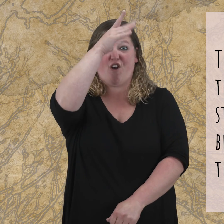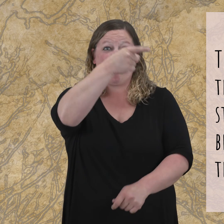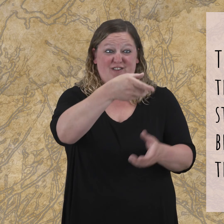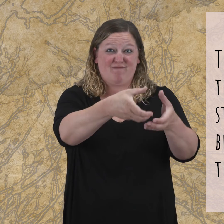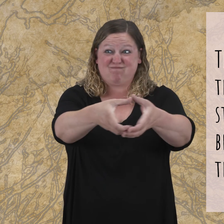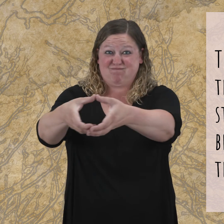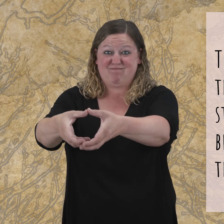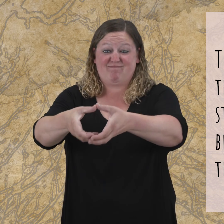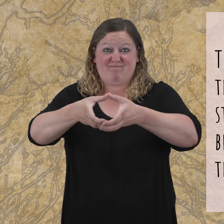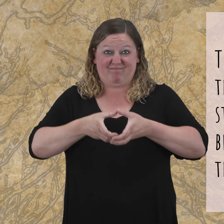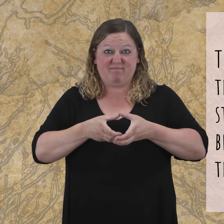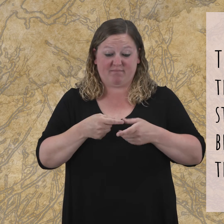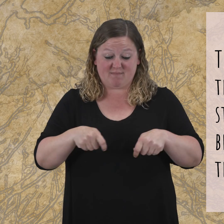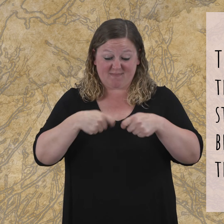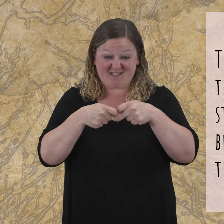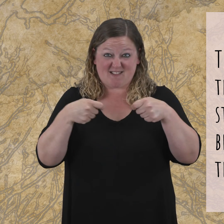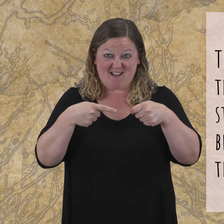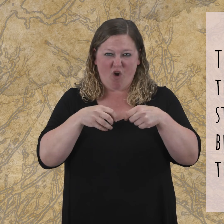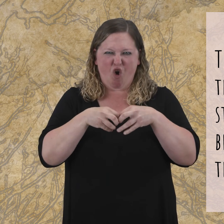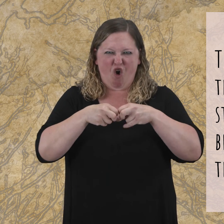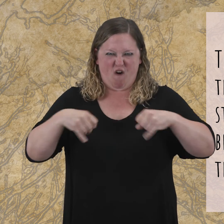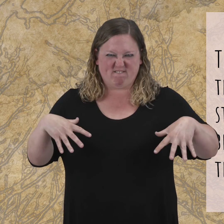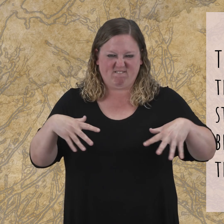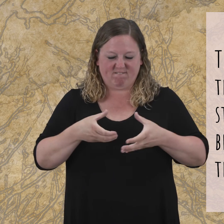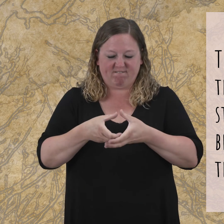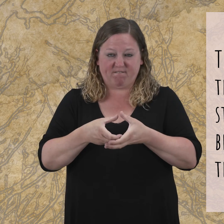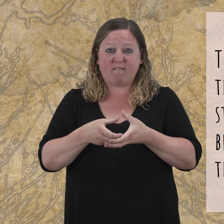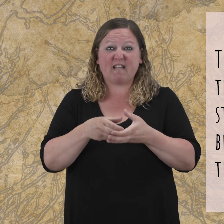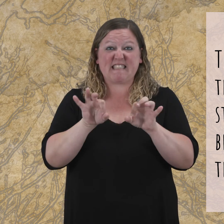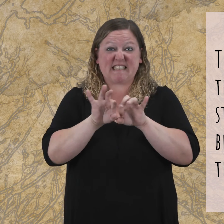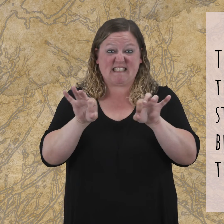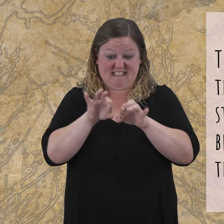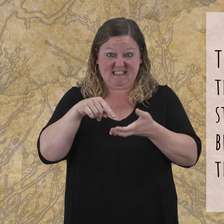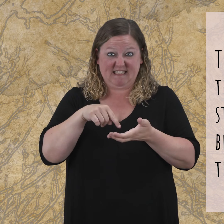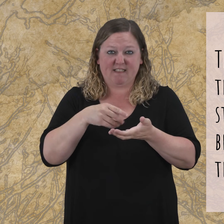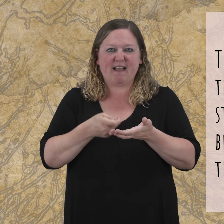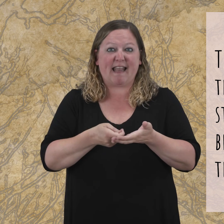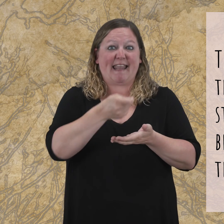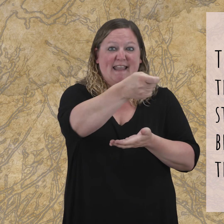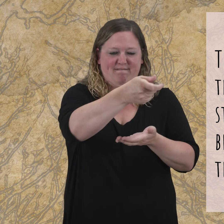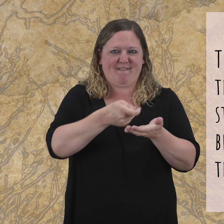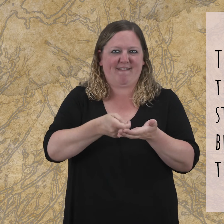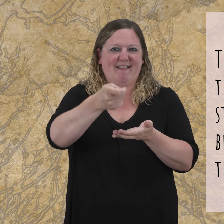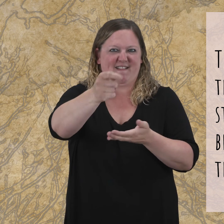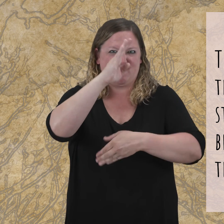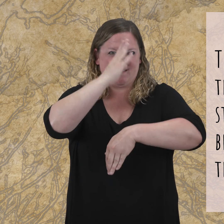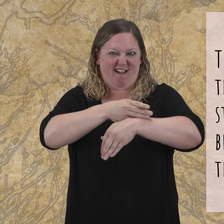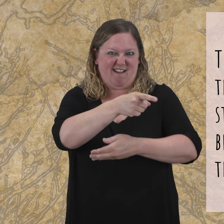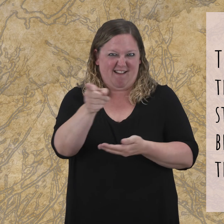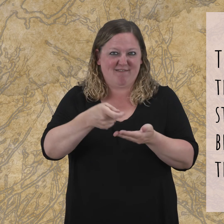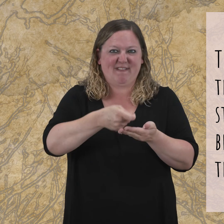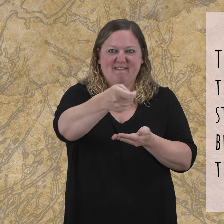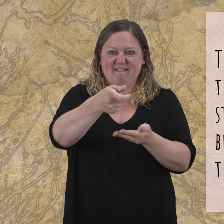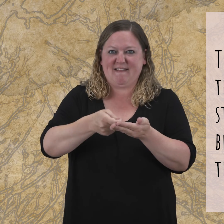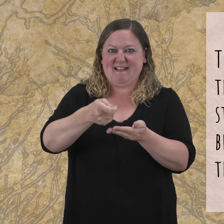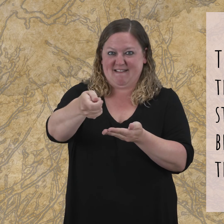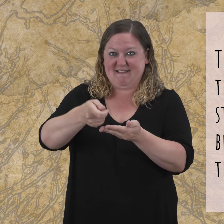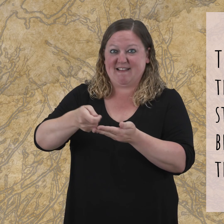The father then untied the bundle and gave the sticks to his sons to break one by